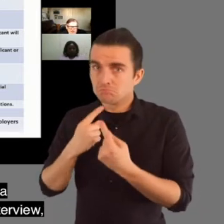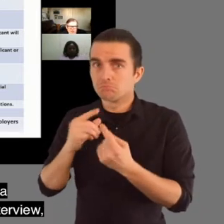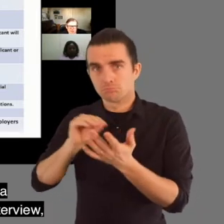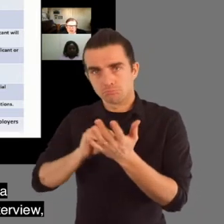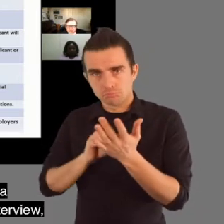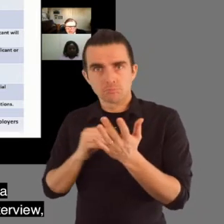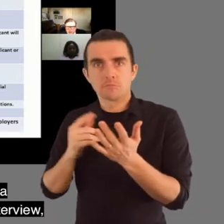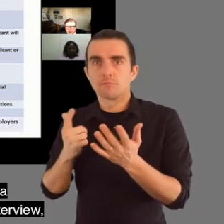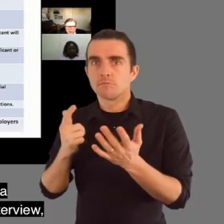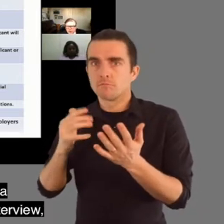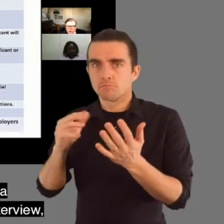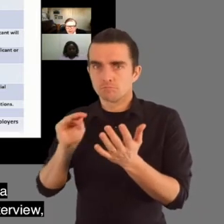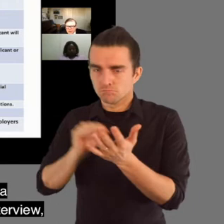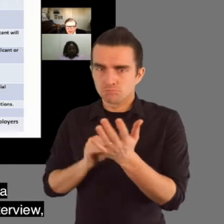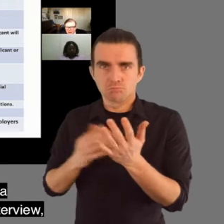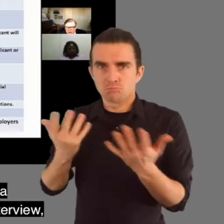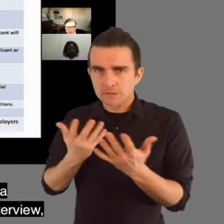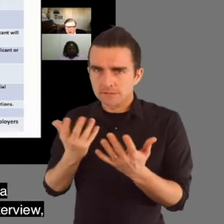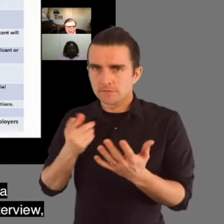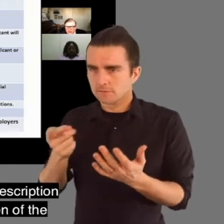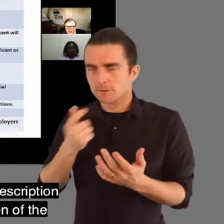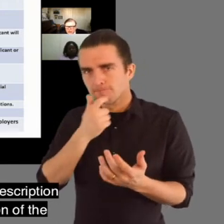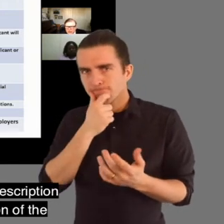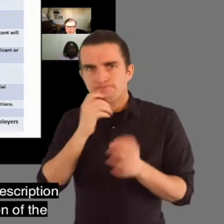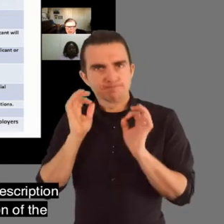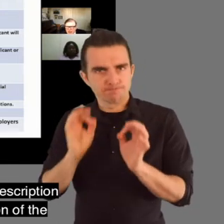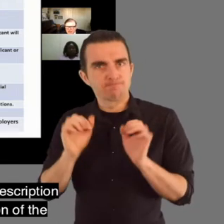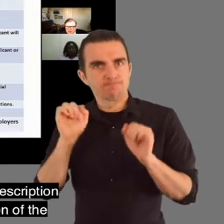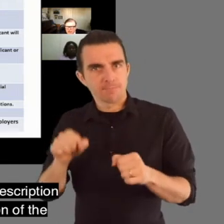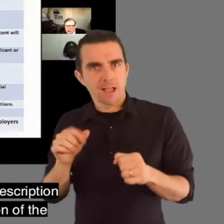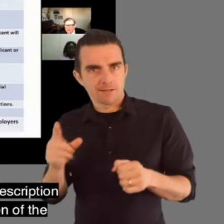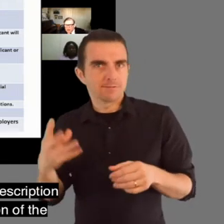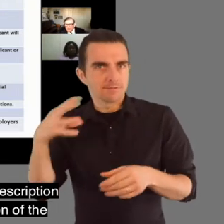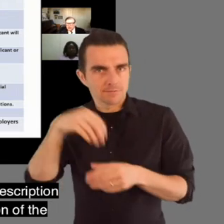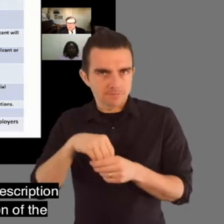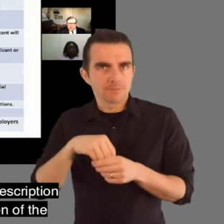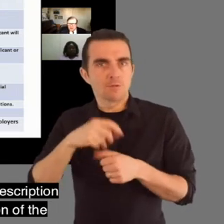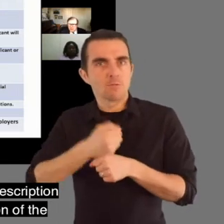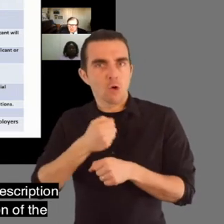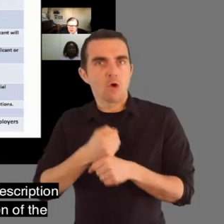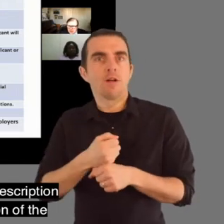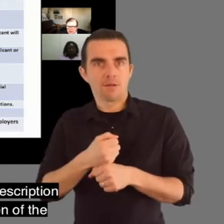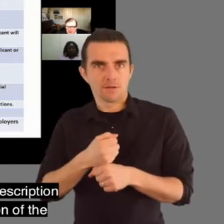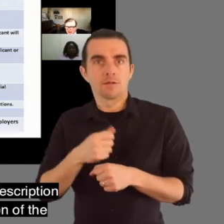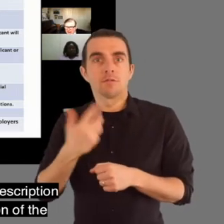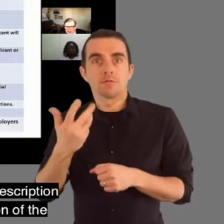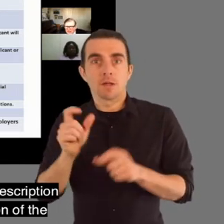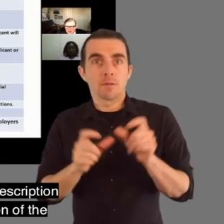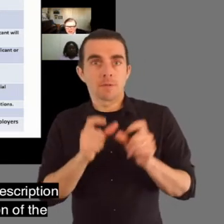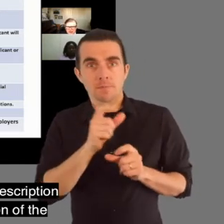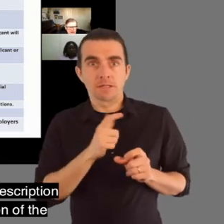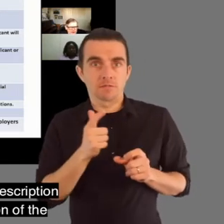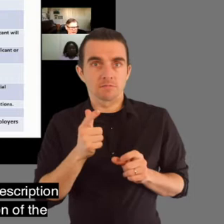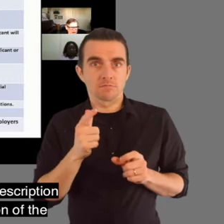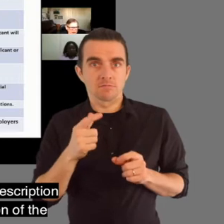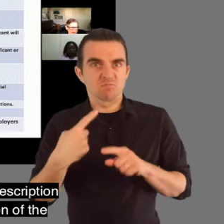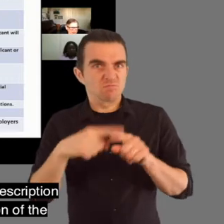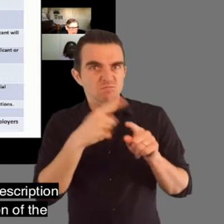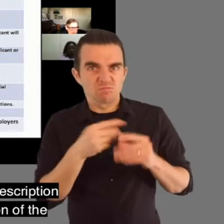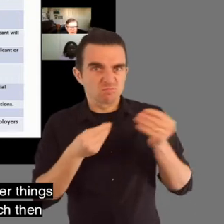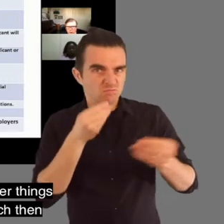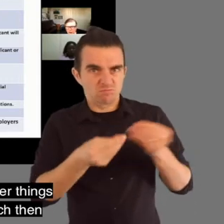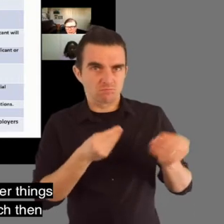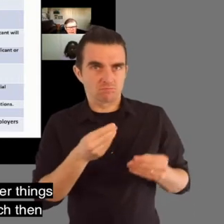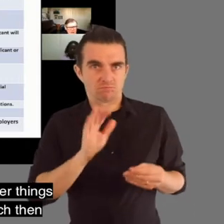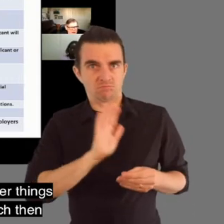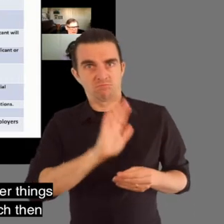has a disability during an employment interview. Do consider having written job descriptions and identify the essential function of the